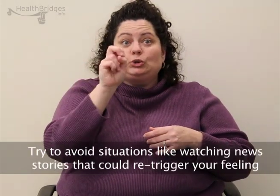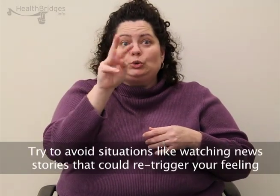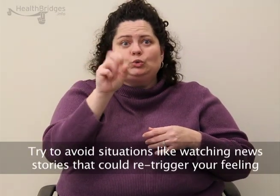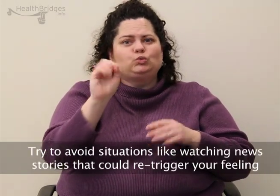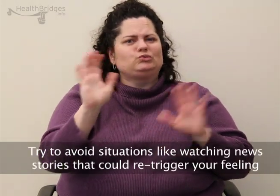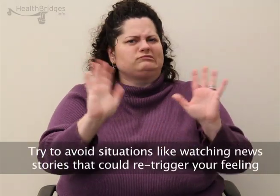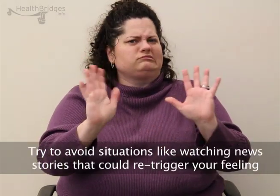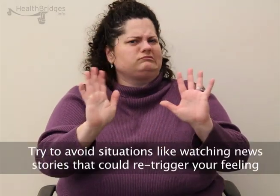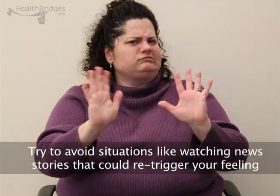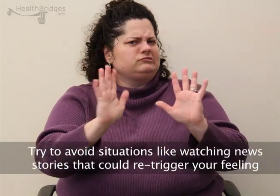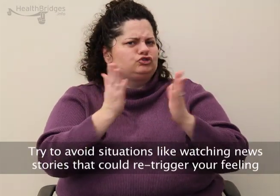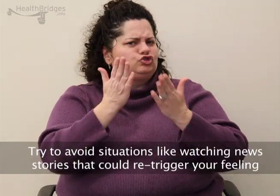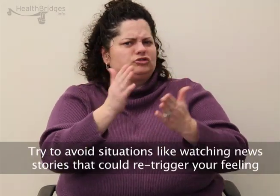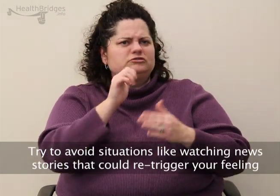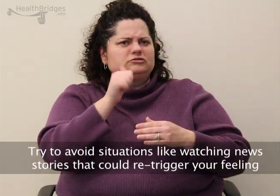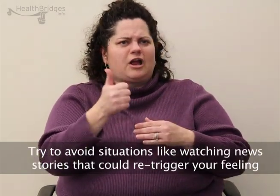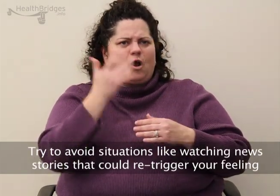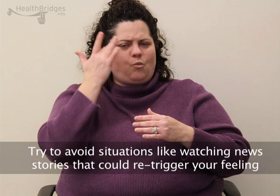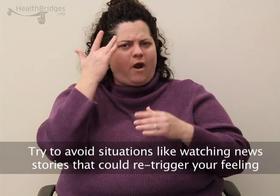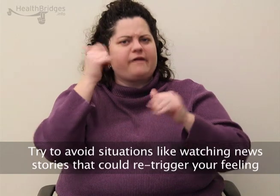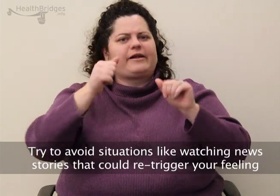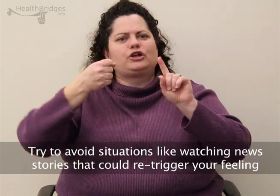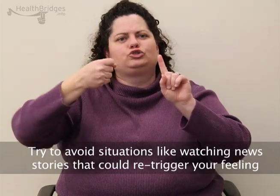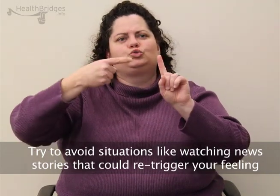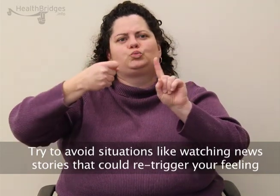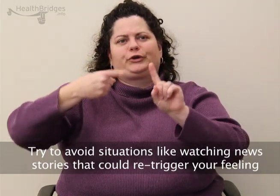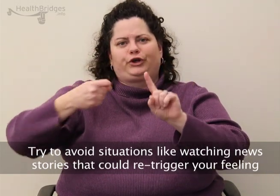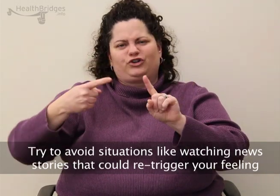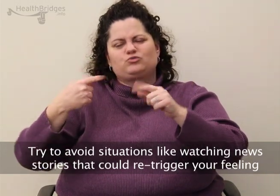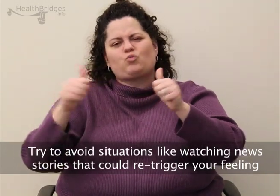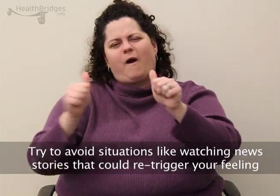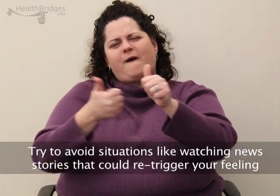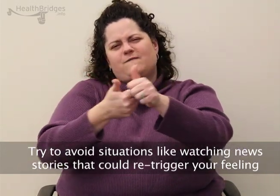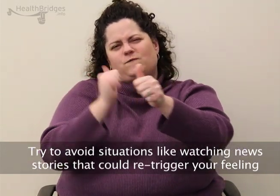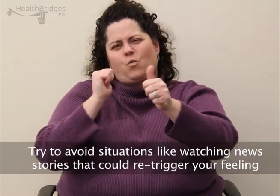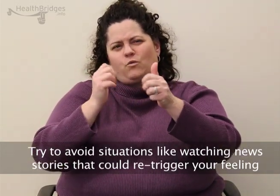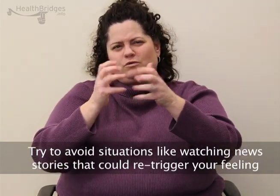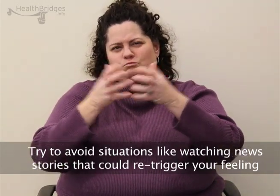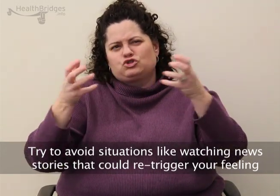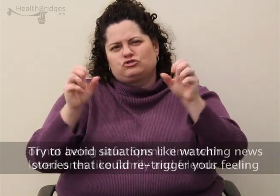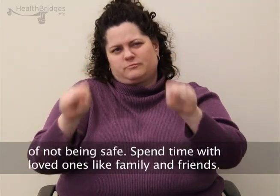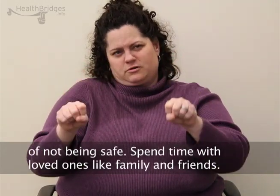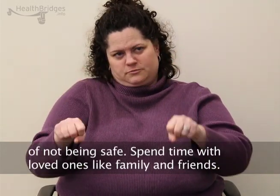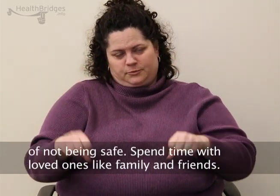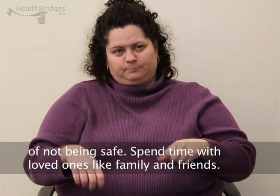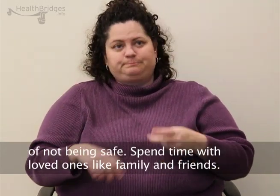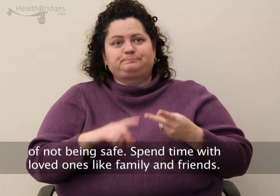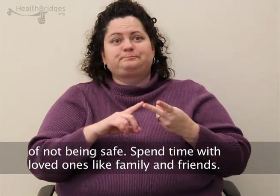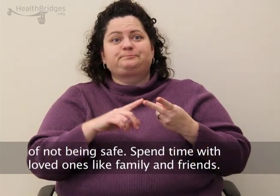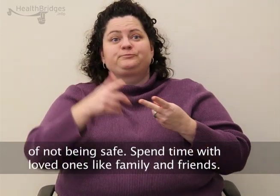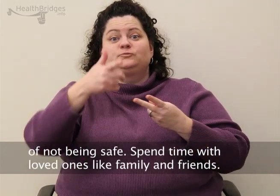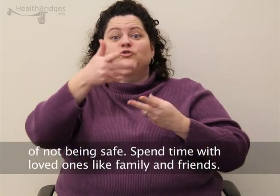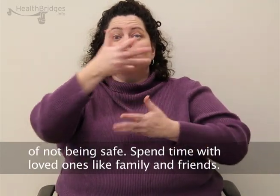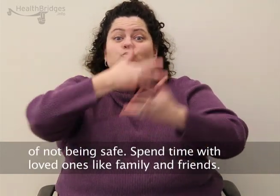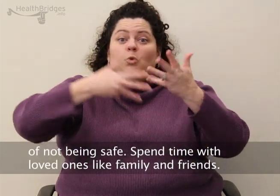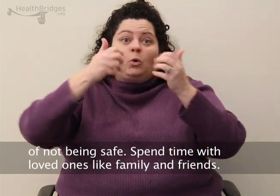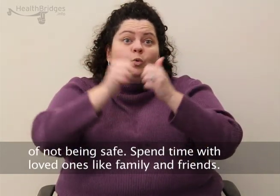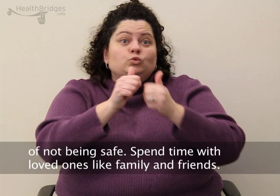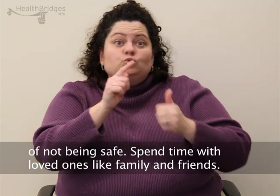Try to avoid situations like watching news stories that could re-trigger your feeling of not being safe.